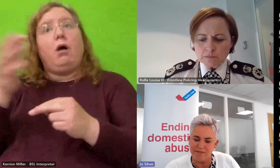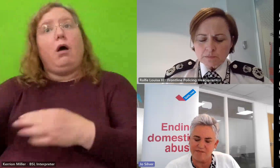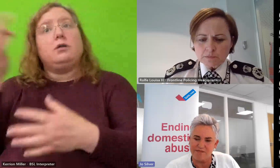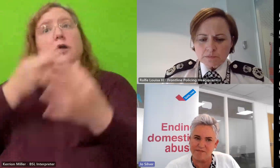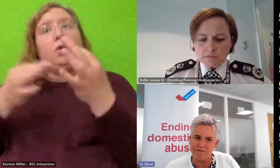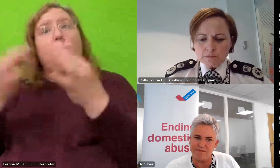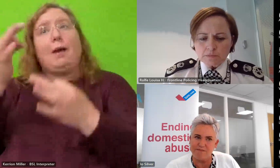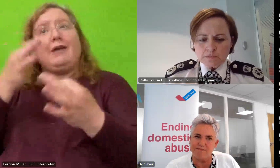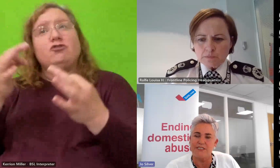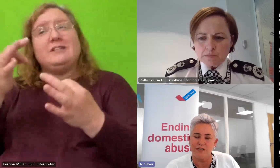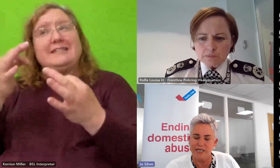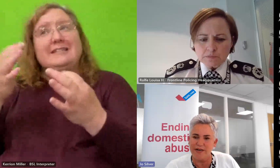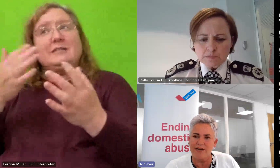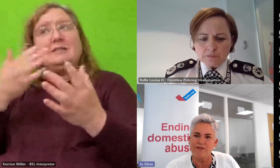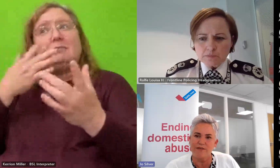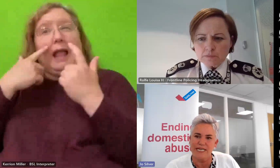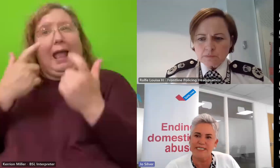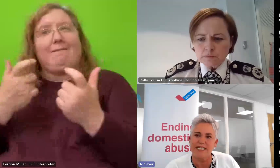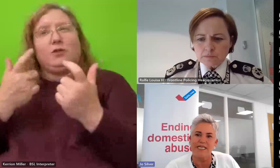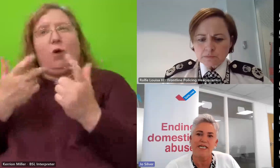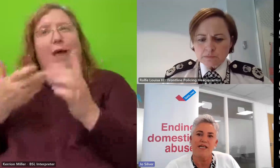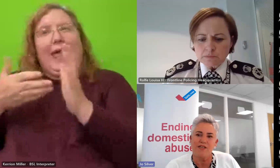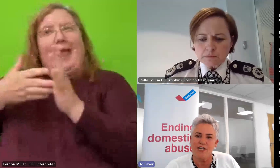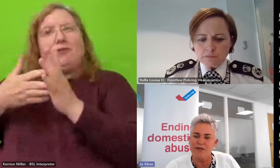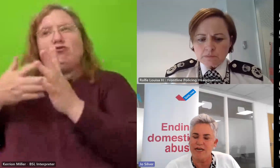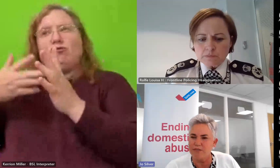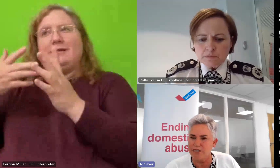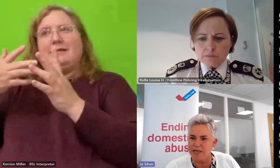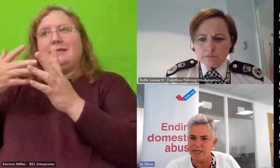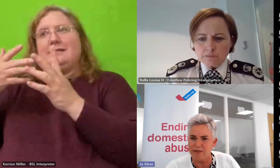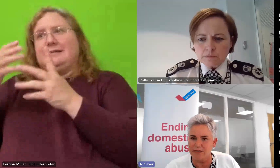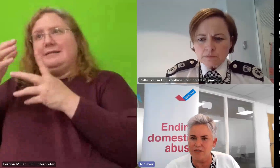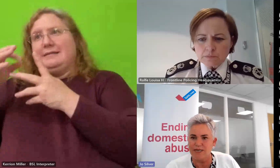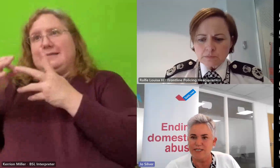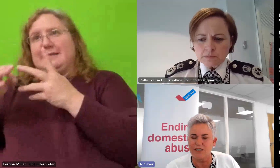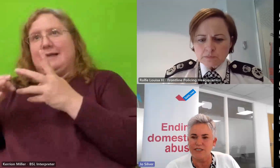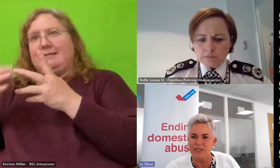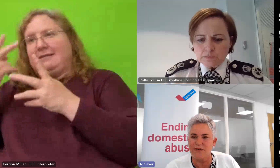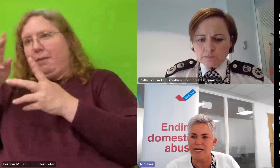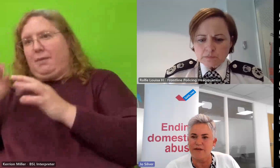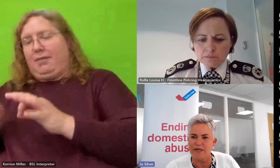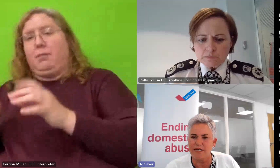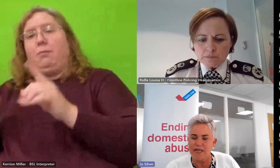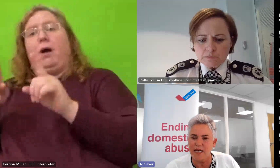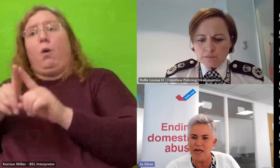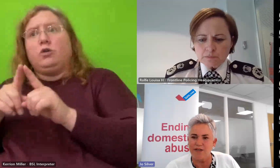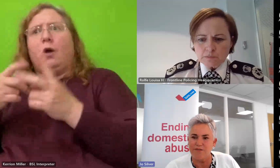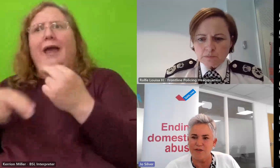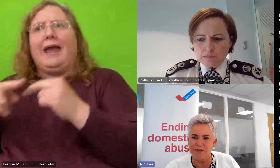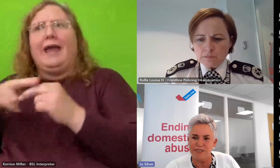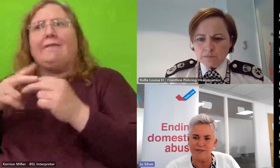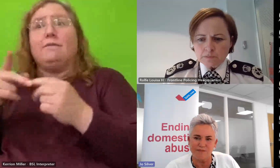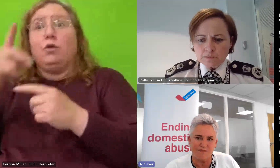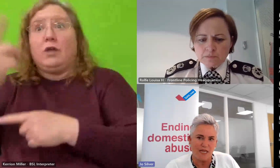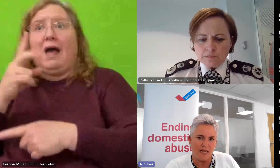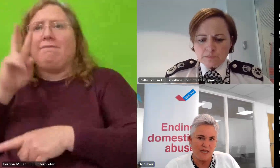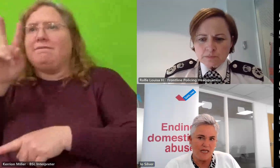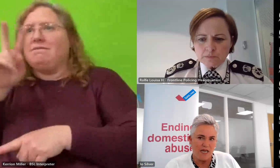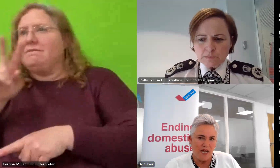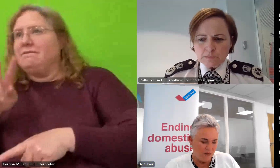there that might be triggering or upsetting, that you come to us with those questions via another